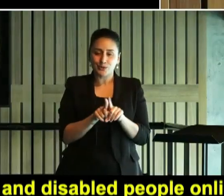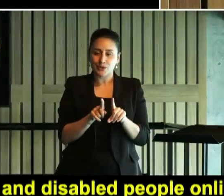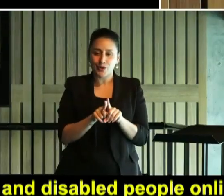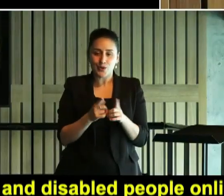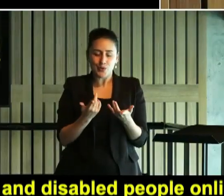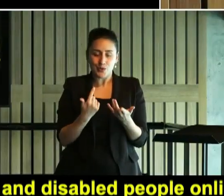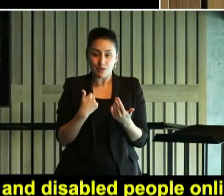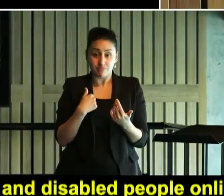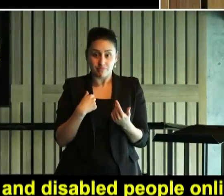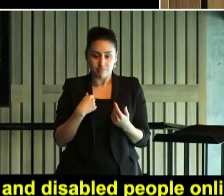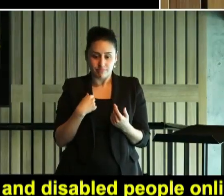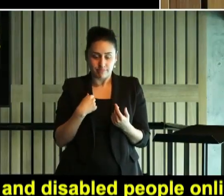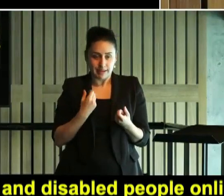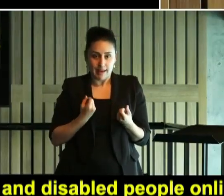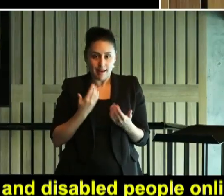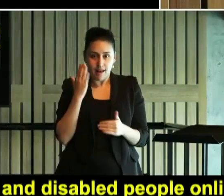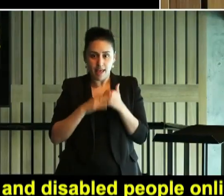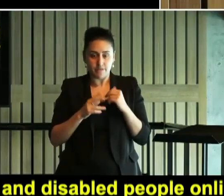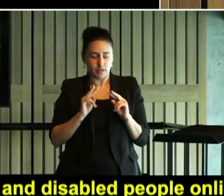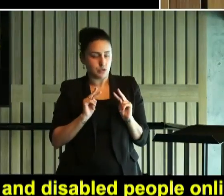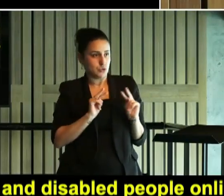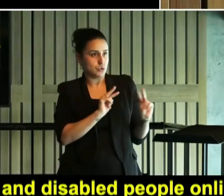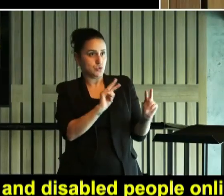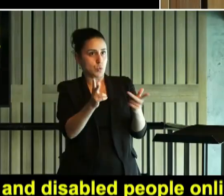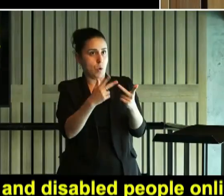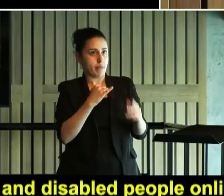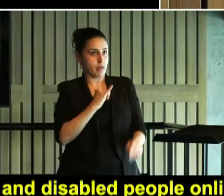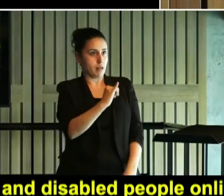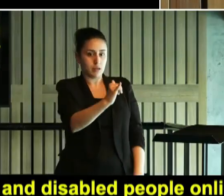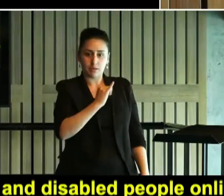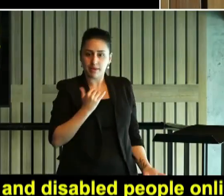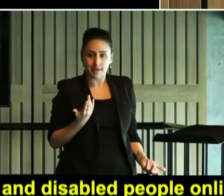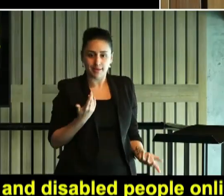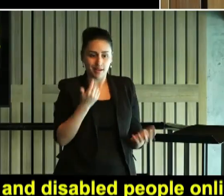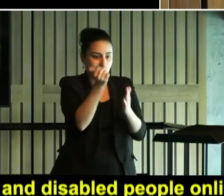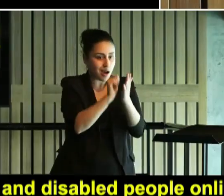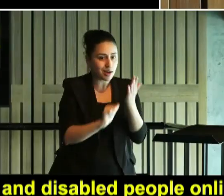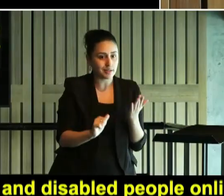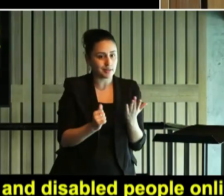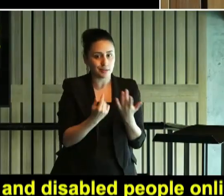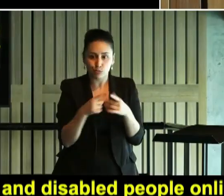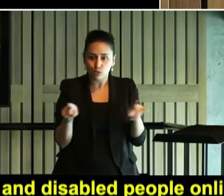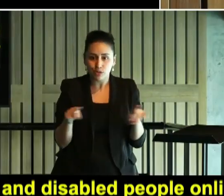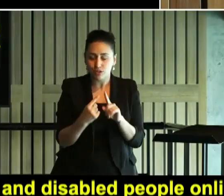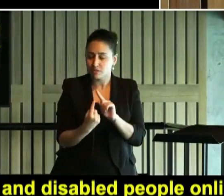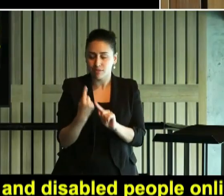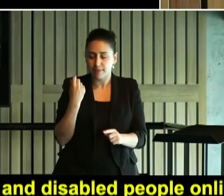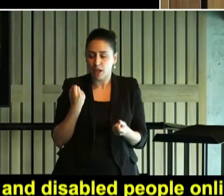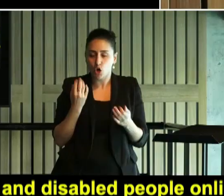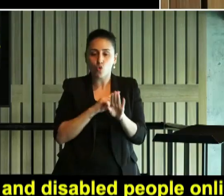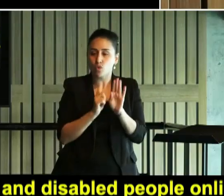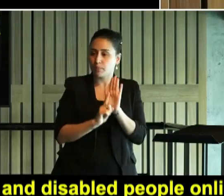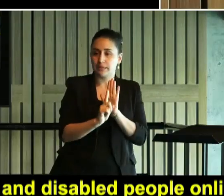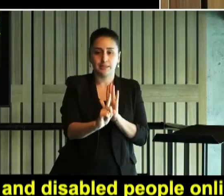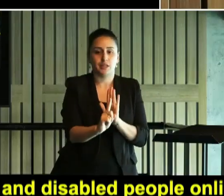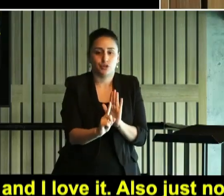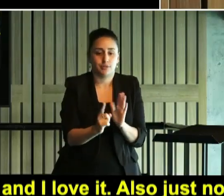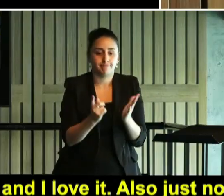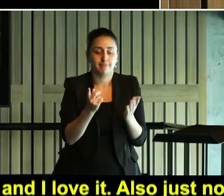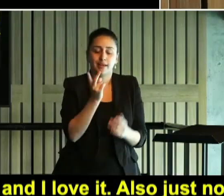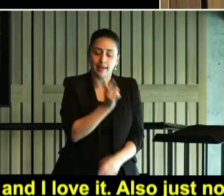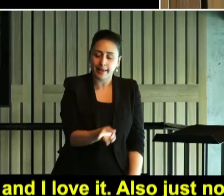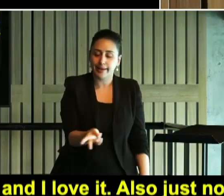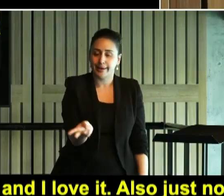any representation of artists or musicians with disability, and noticing time and time again